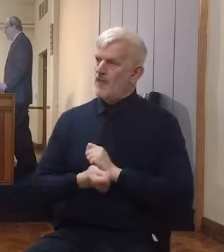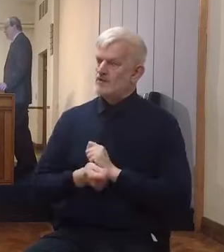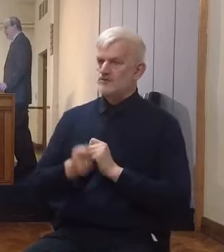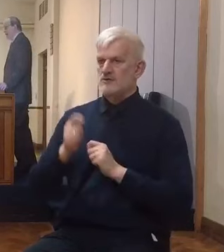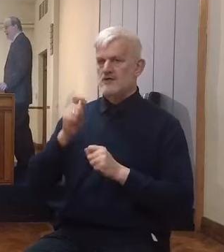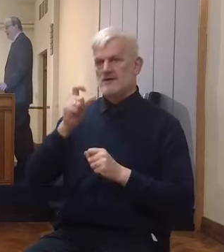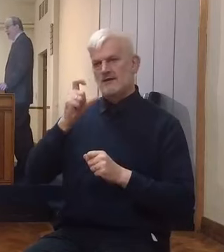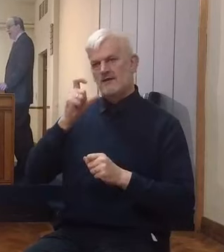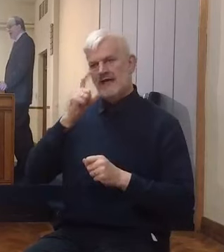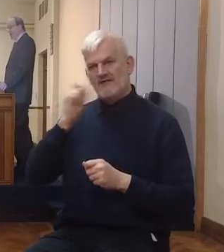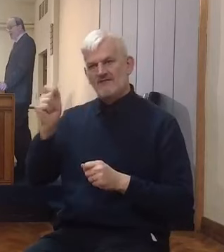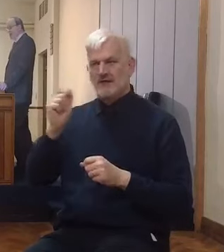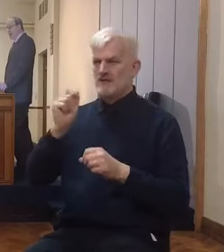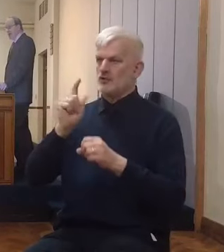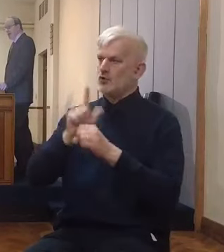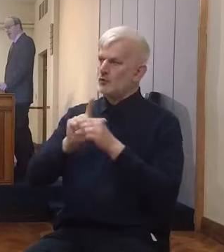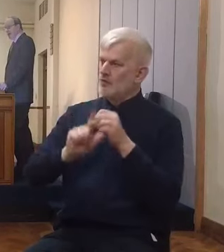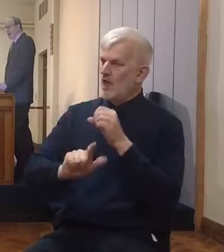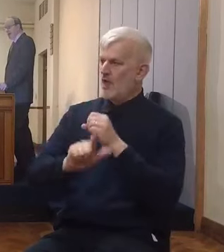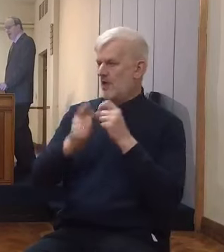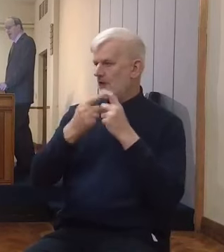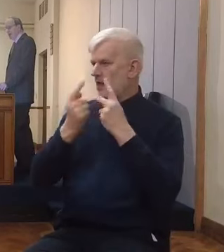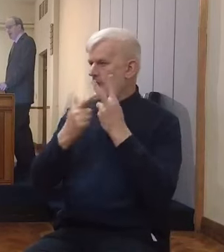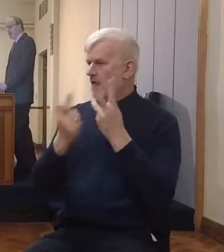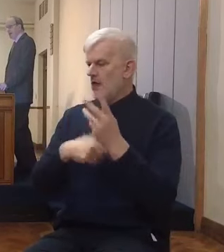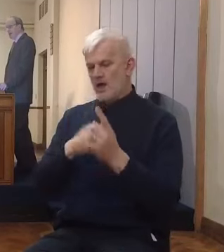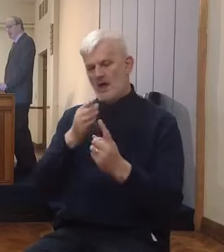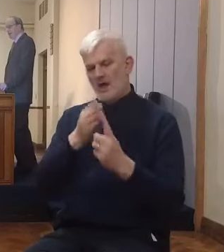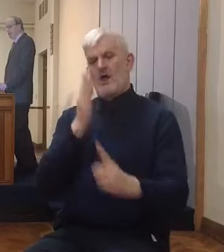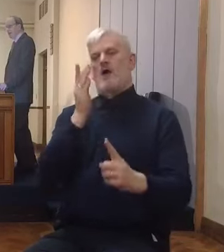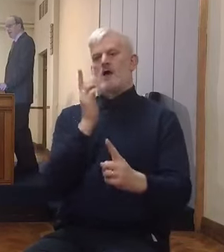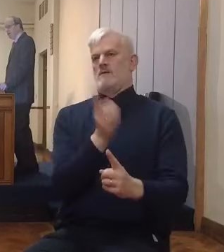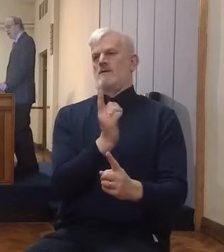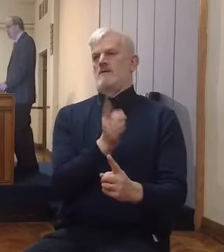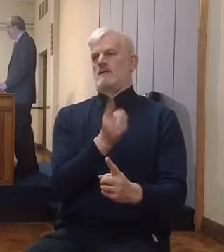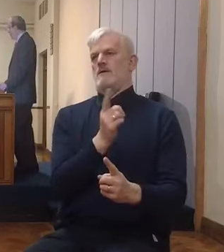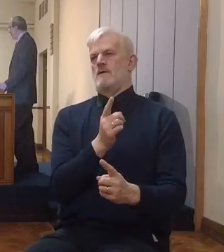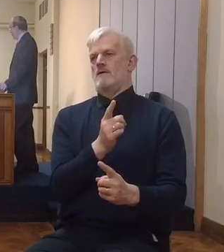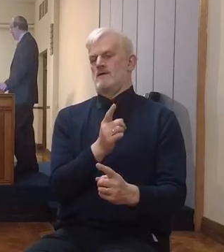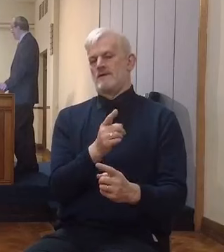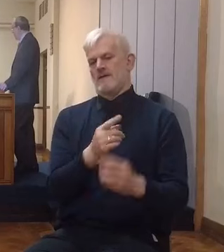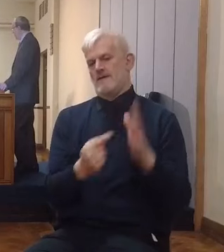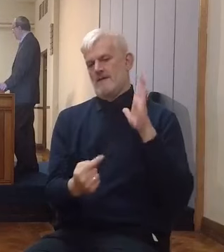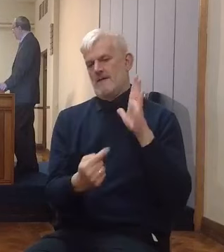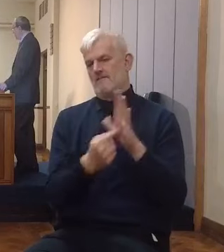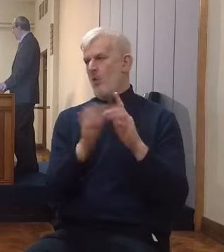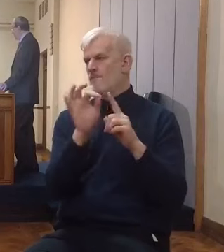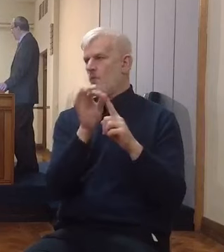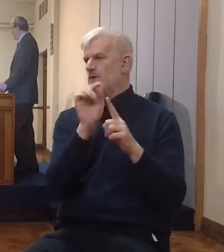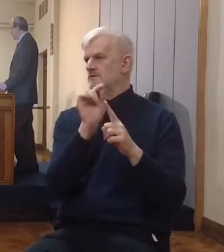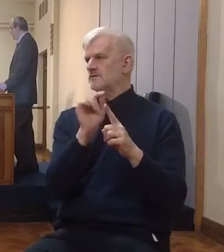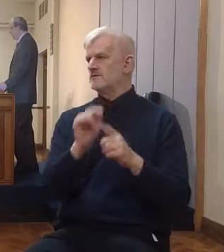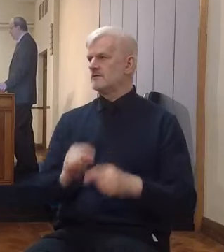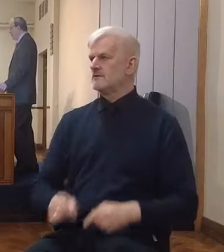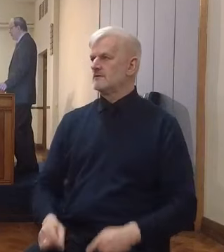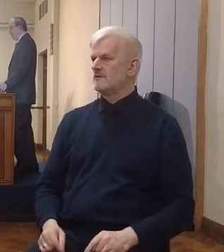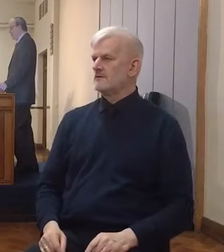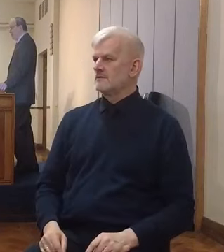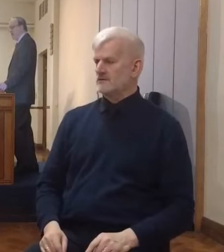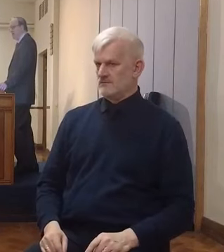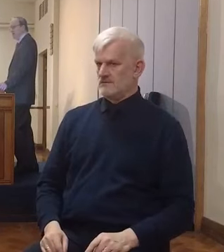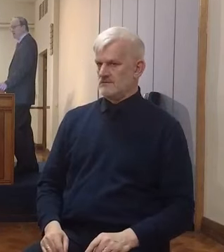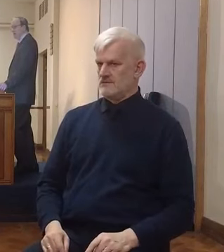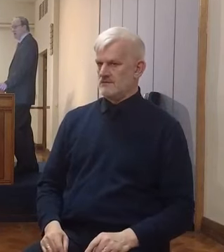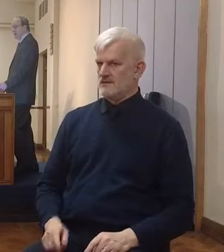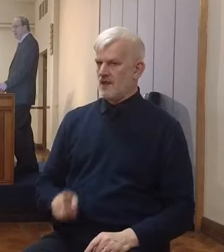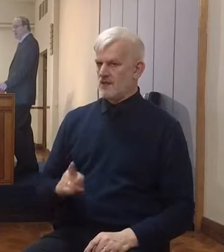and Luther, unerringly they identified the chief points: justification by faith